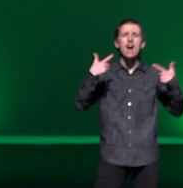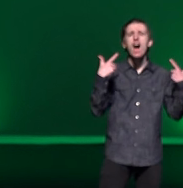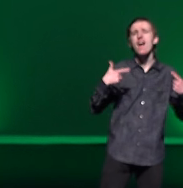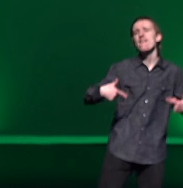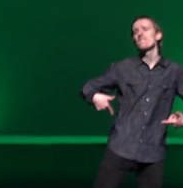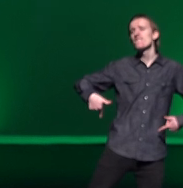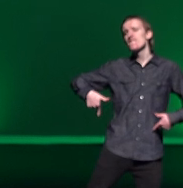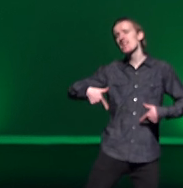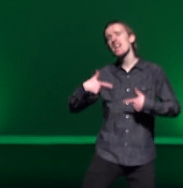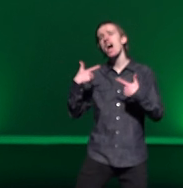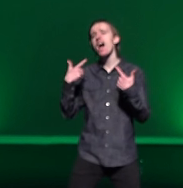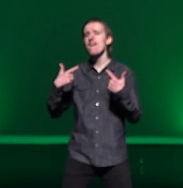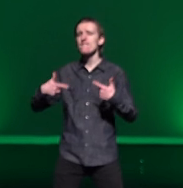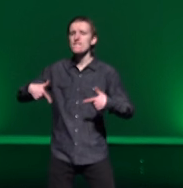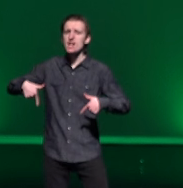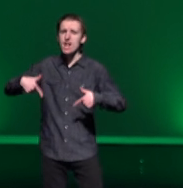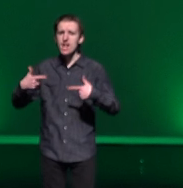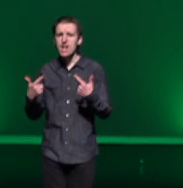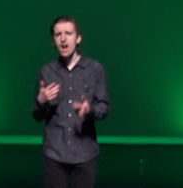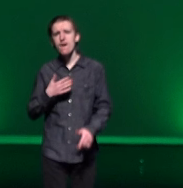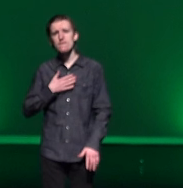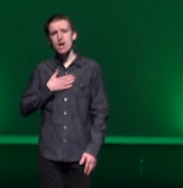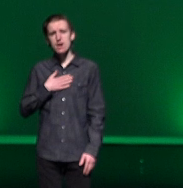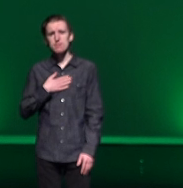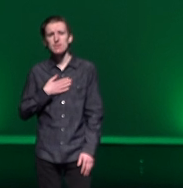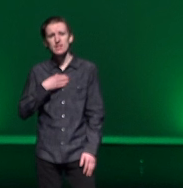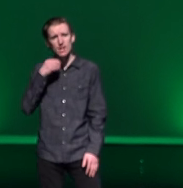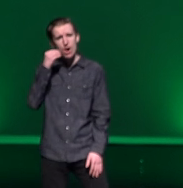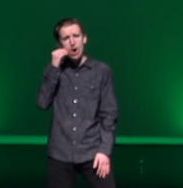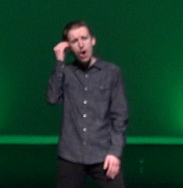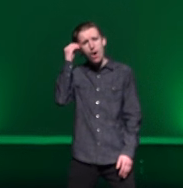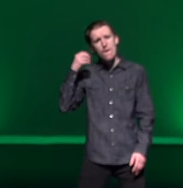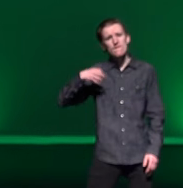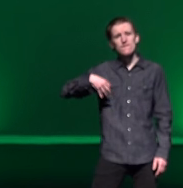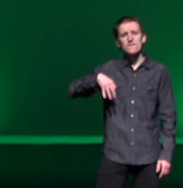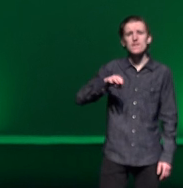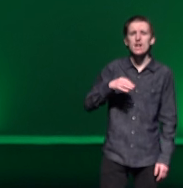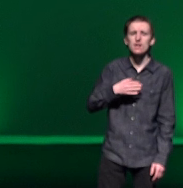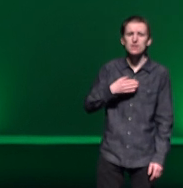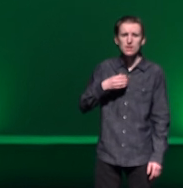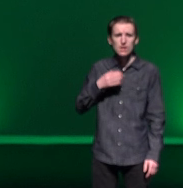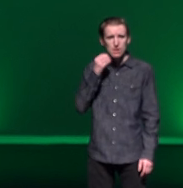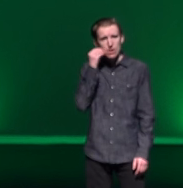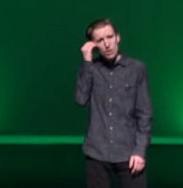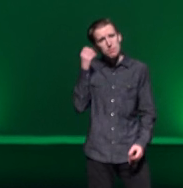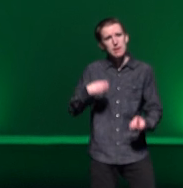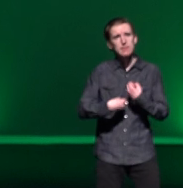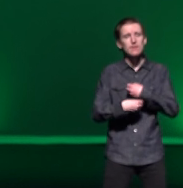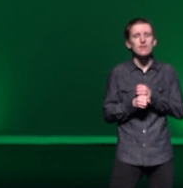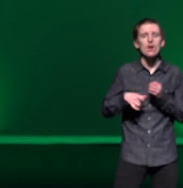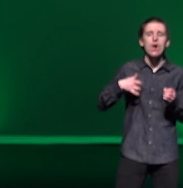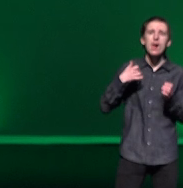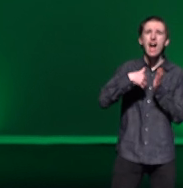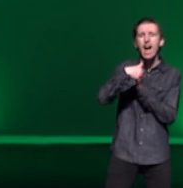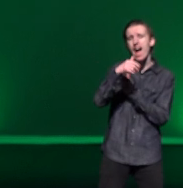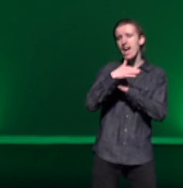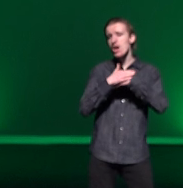life Life, life, life I found my home Shorty made me feel at